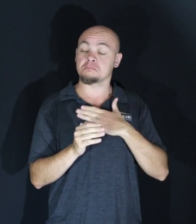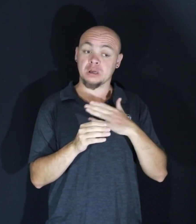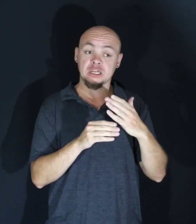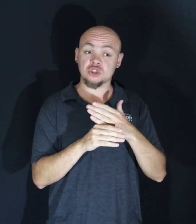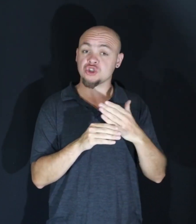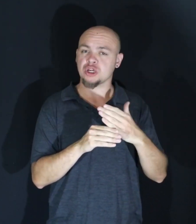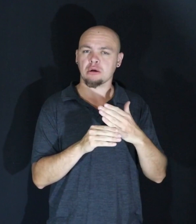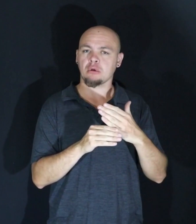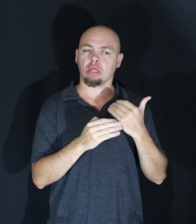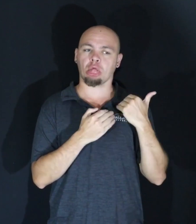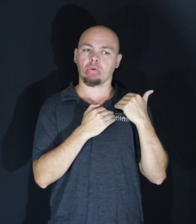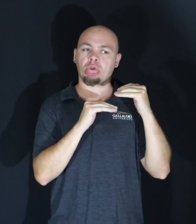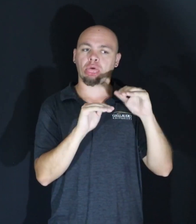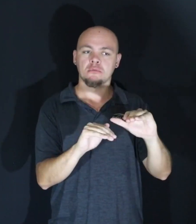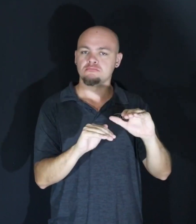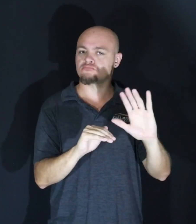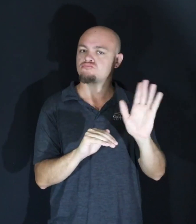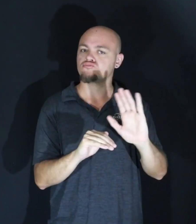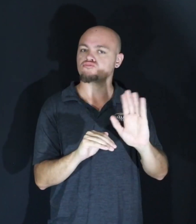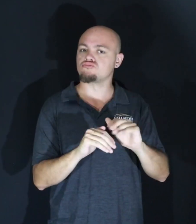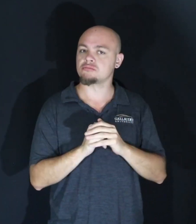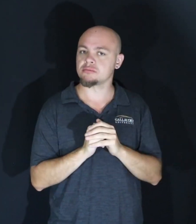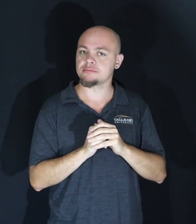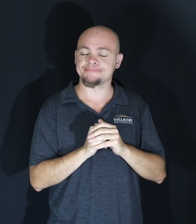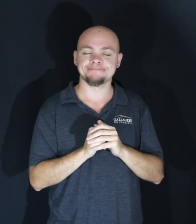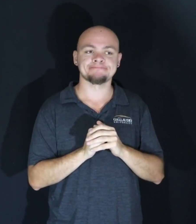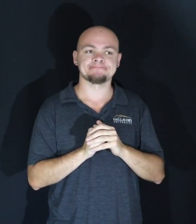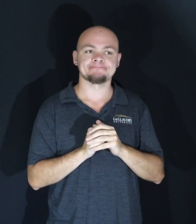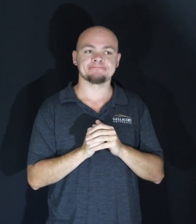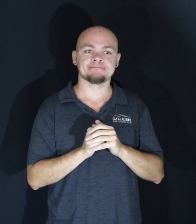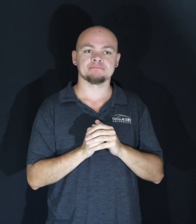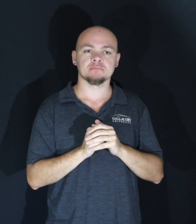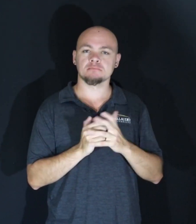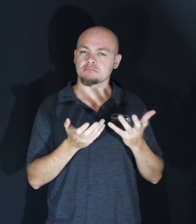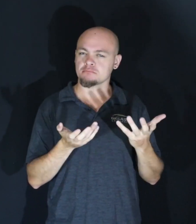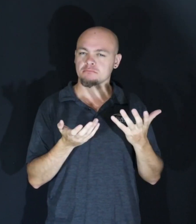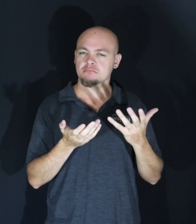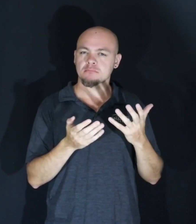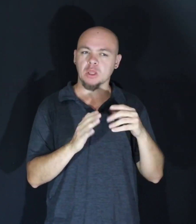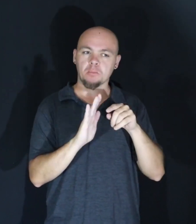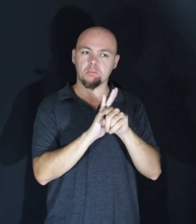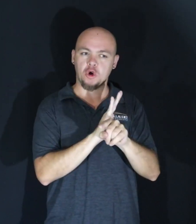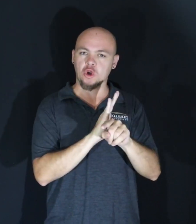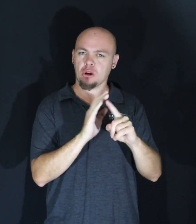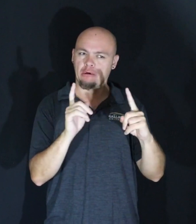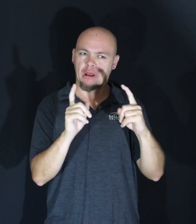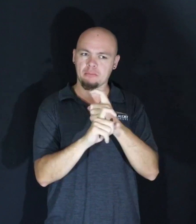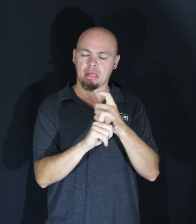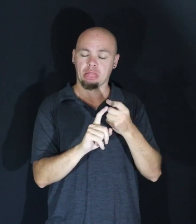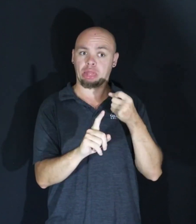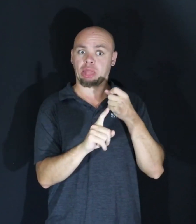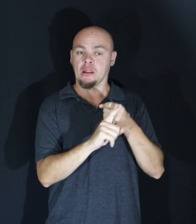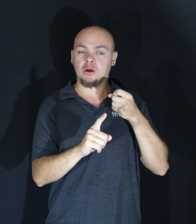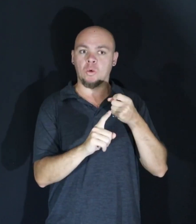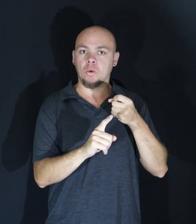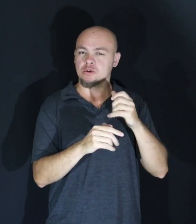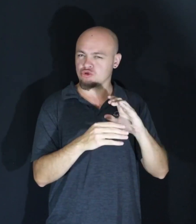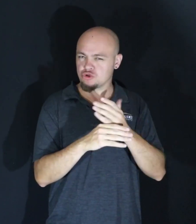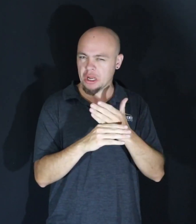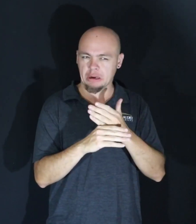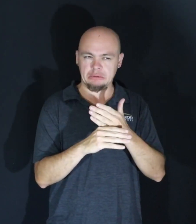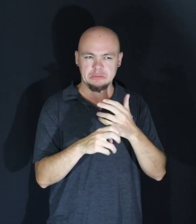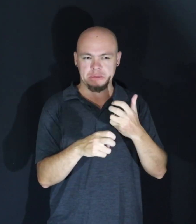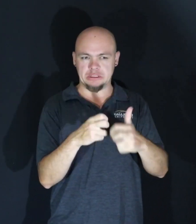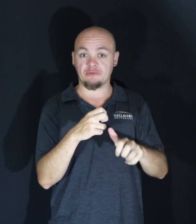was too much of a burden. The complicated nature of being affected by murder made it difficult to share. In